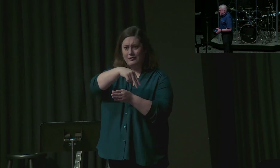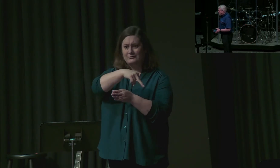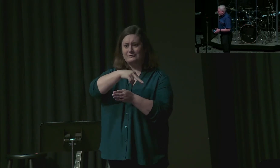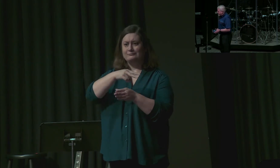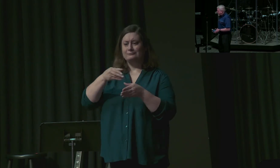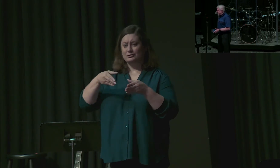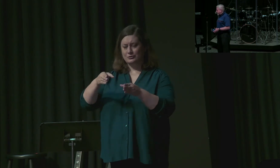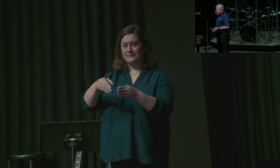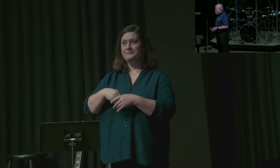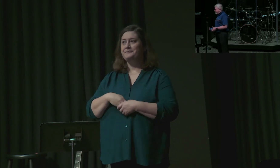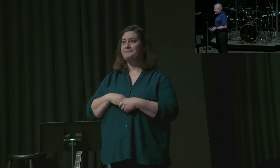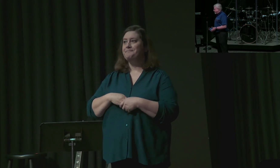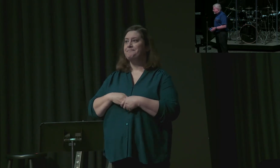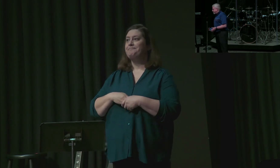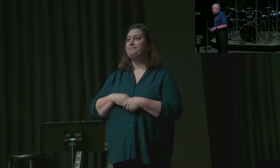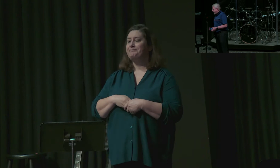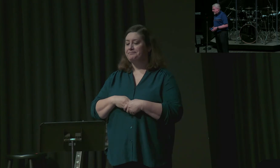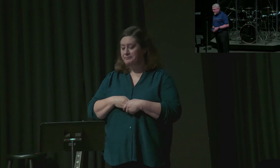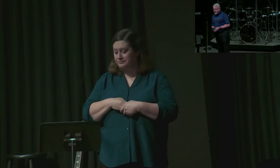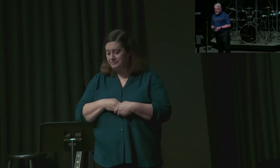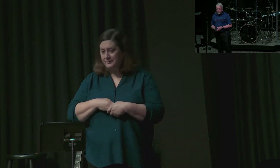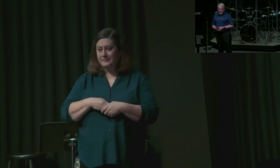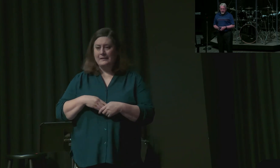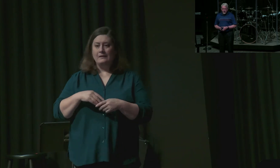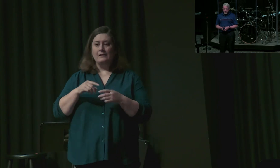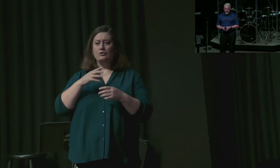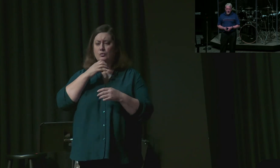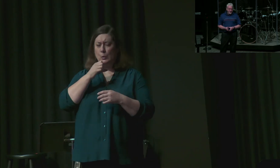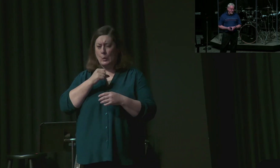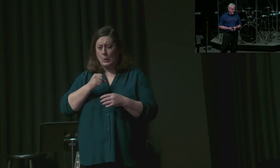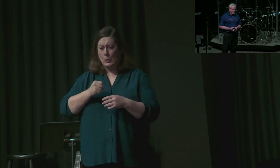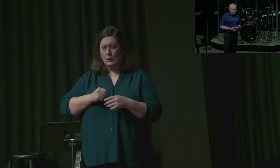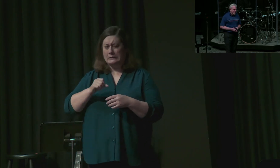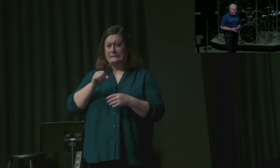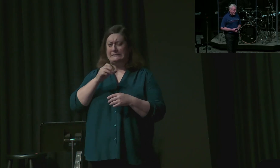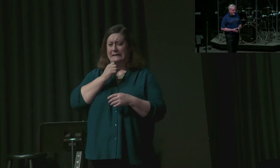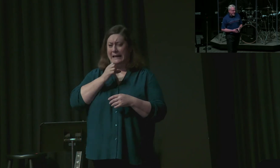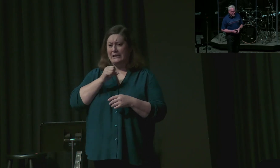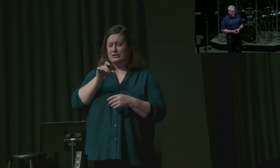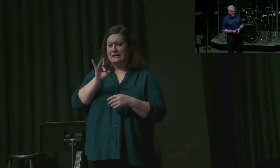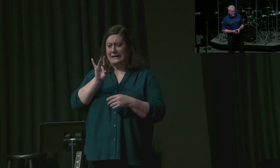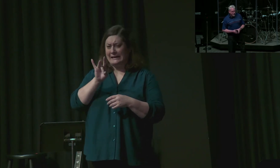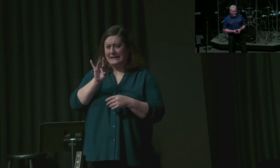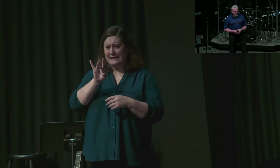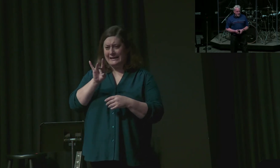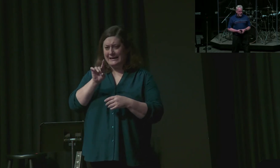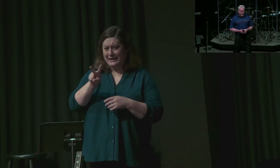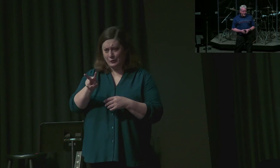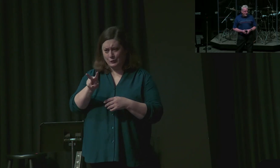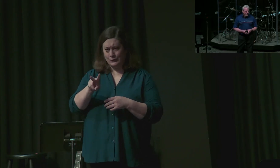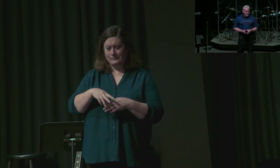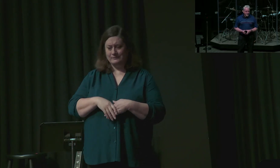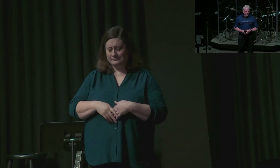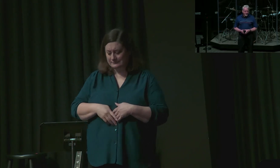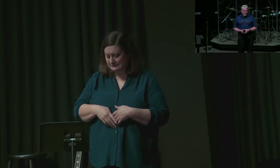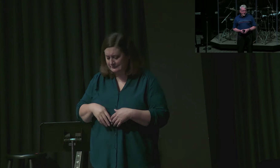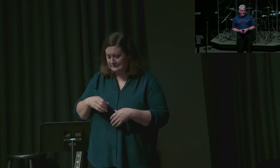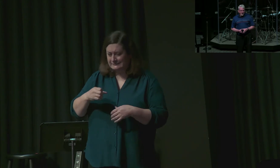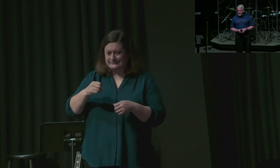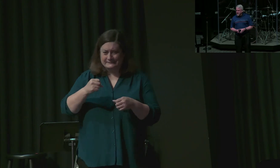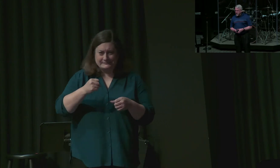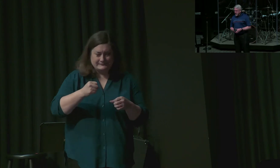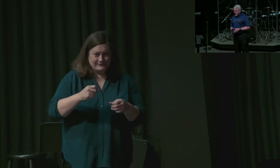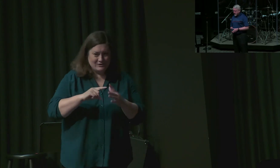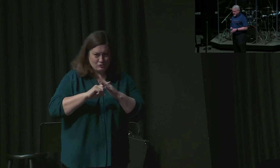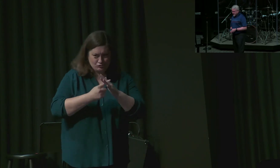a $115 ticket. 82-year-old lady with her cane. Now most of us would go, well,